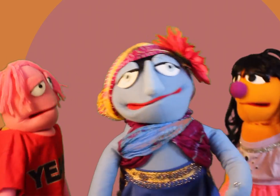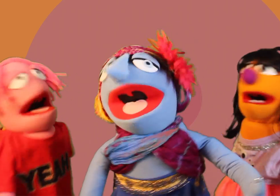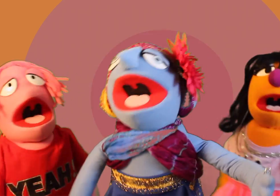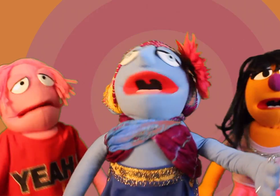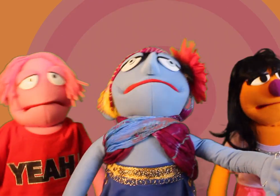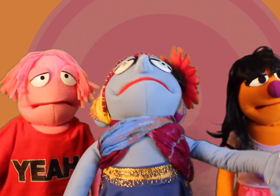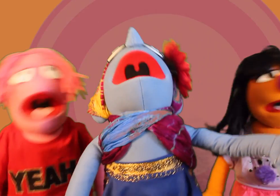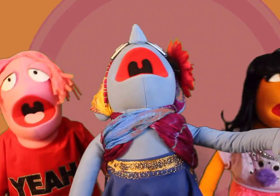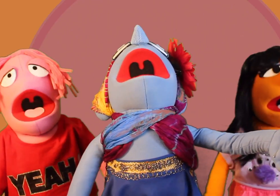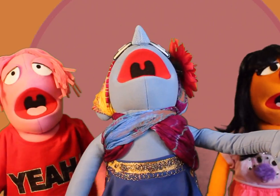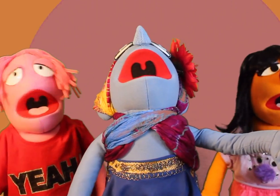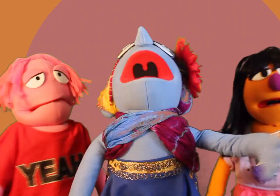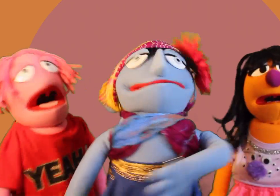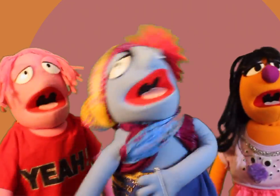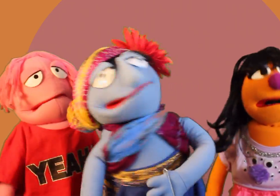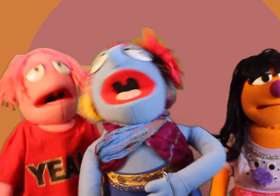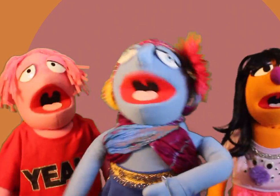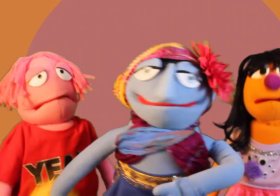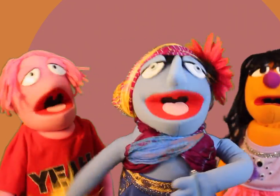The more we are